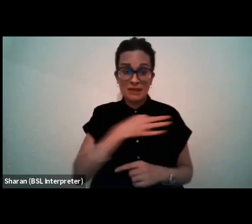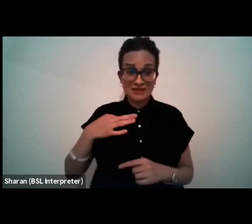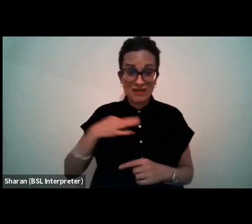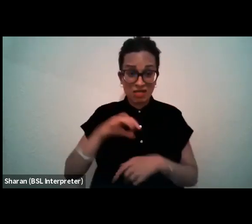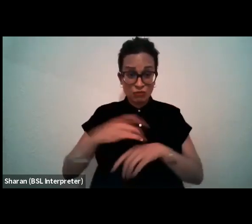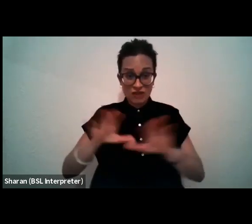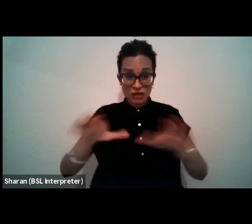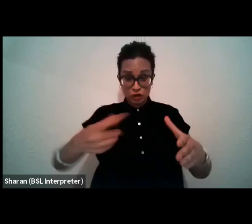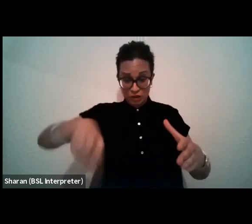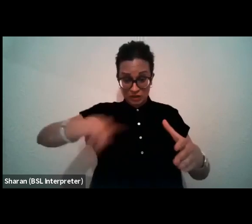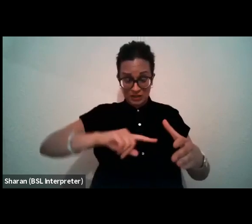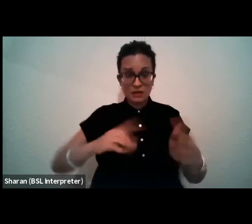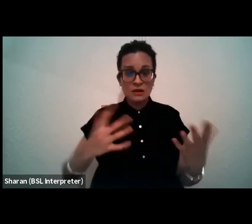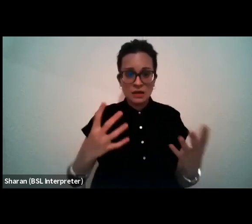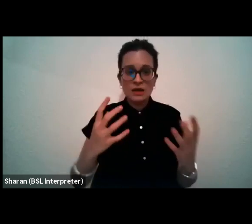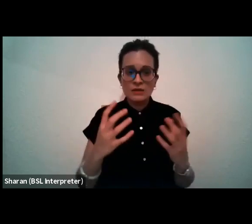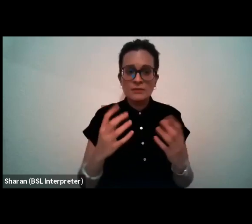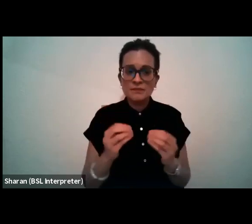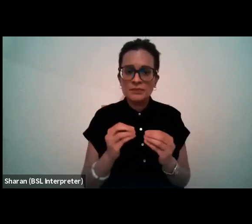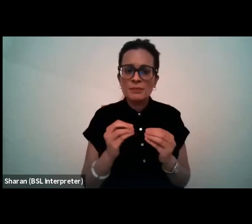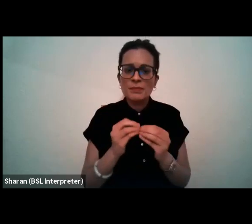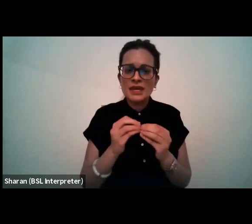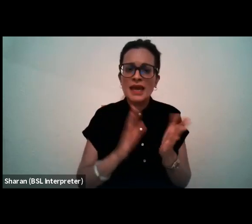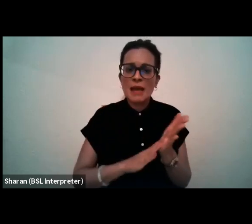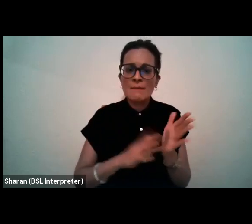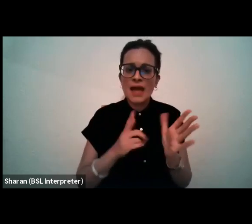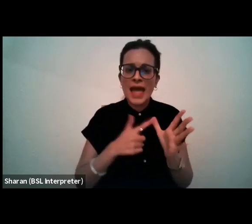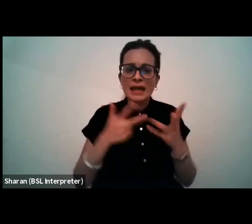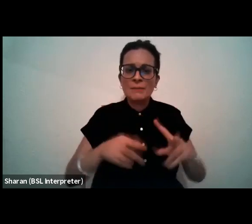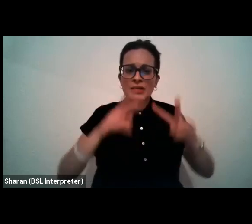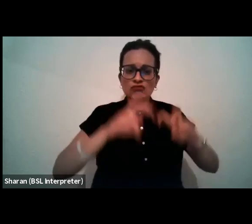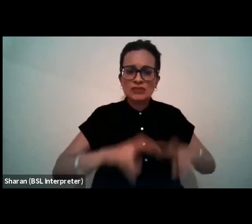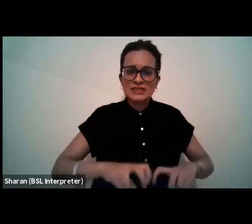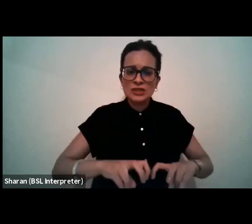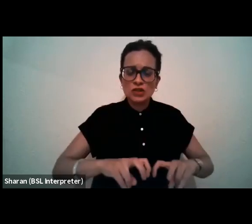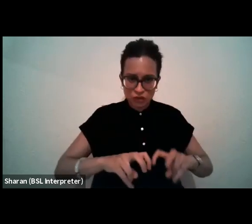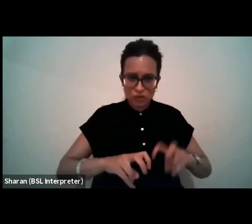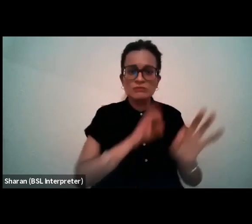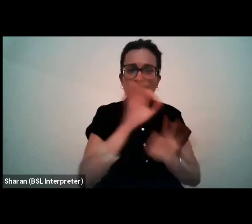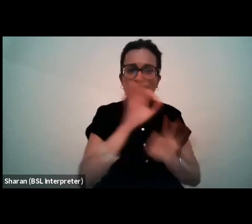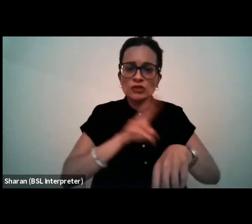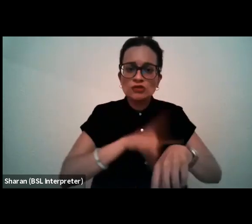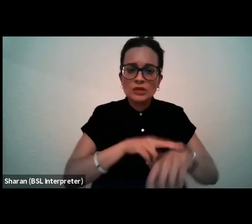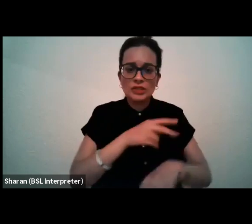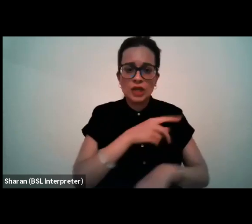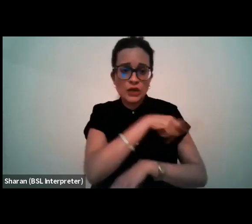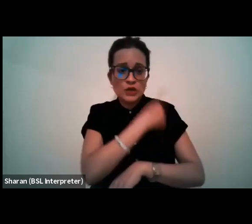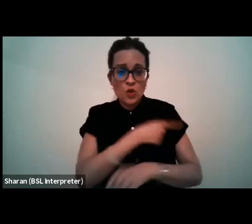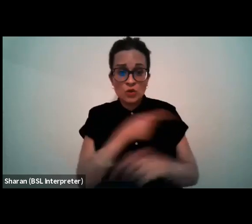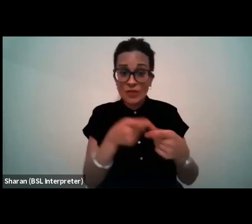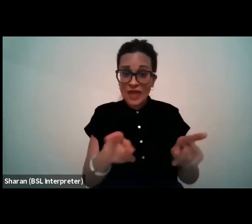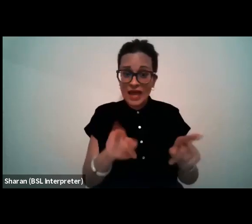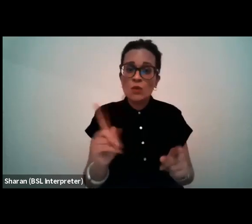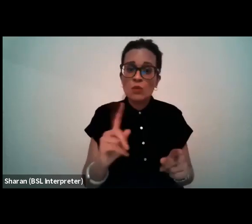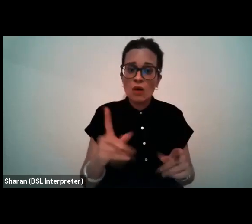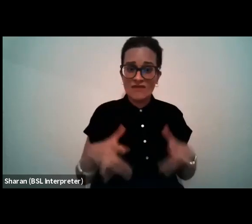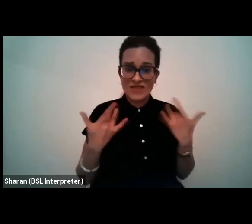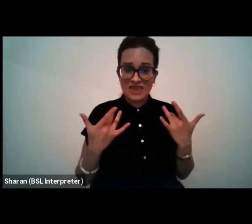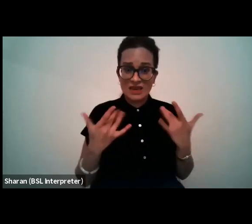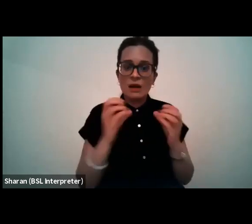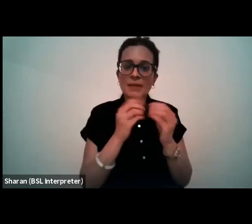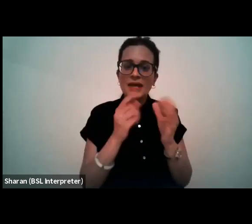BMA did a survey of doctors and nurses and found that they were increasingly BAME doctors